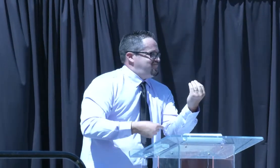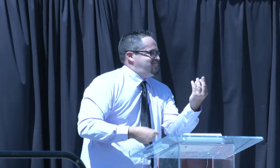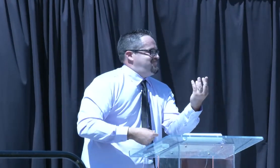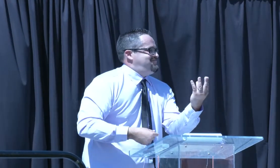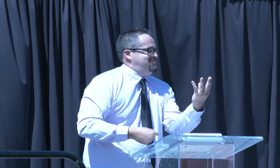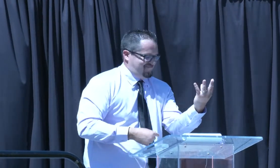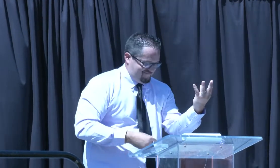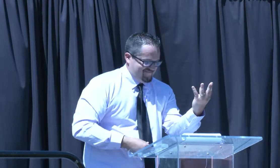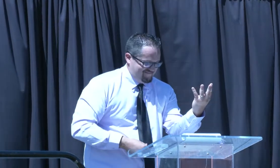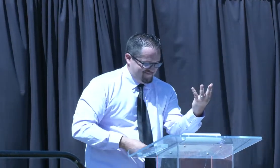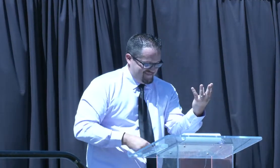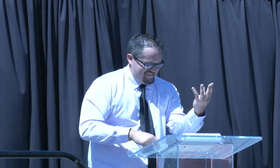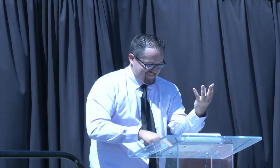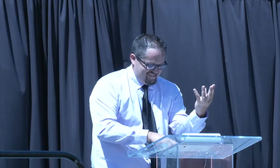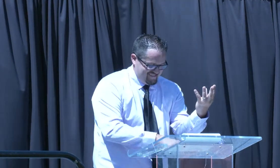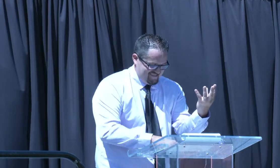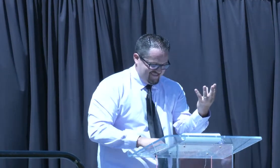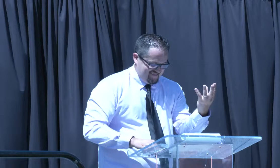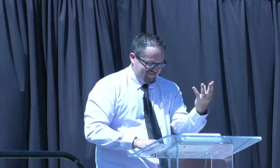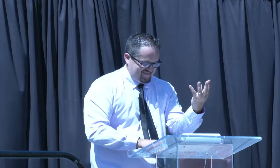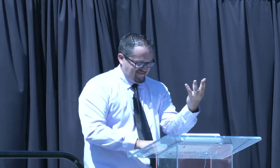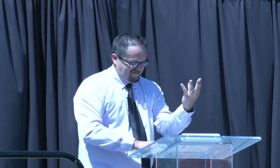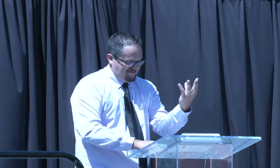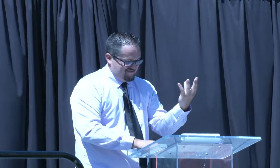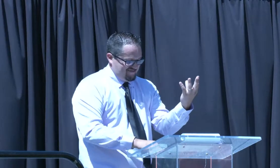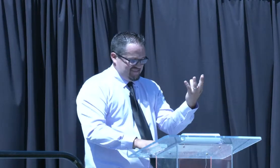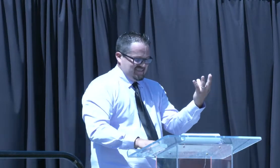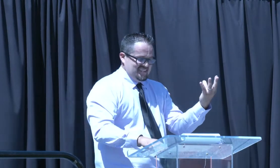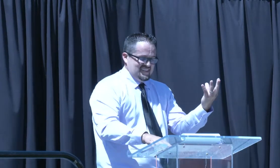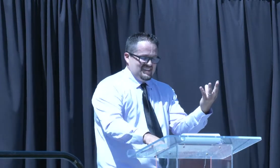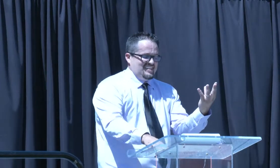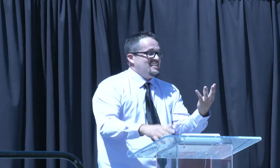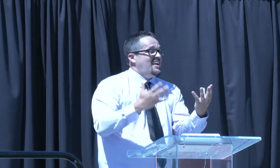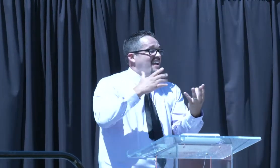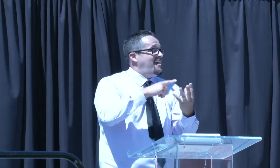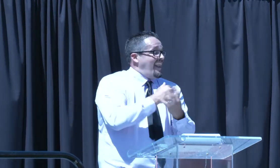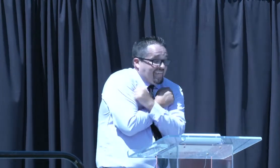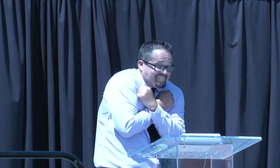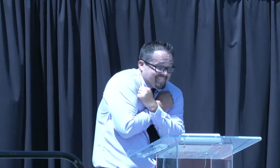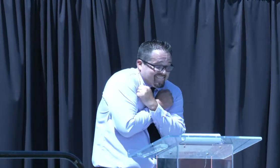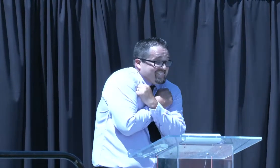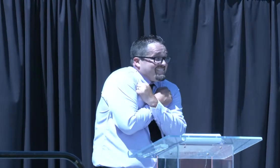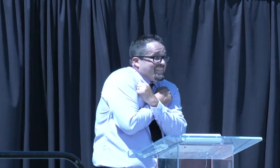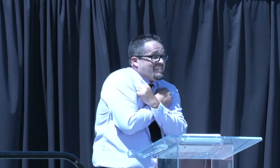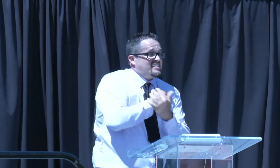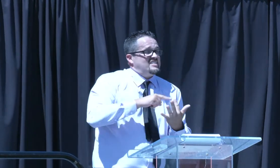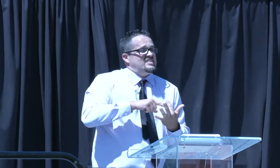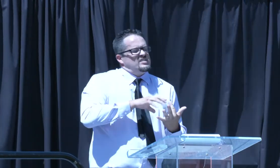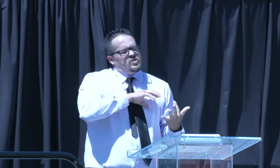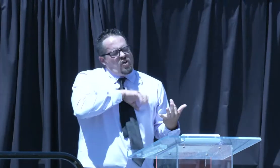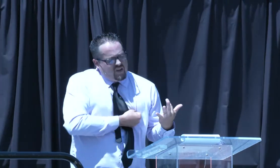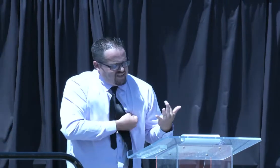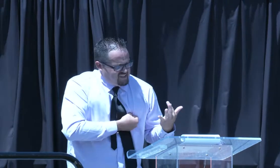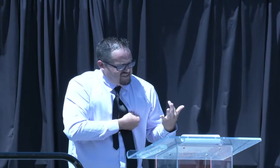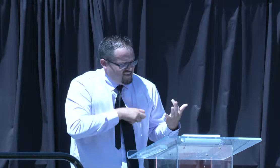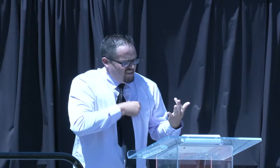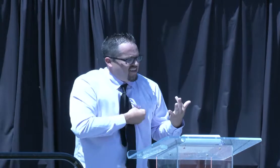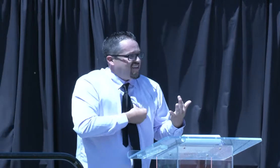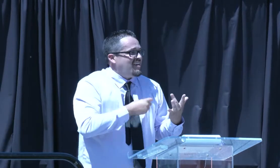Life is about to unfold for you in all of its forms. Love,